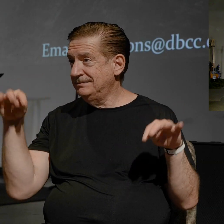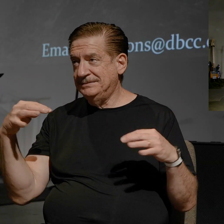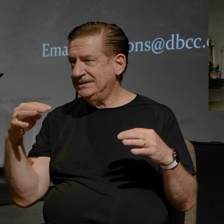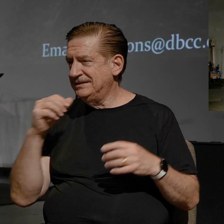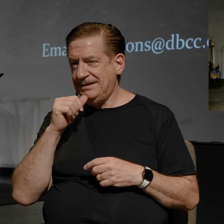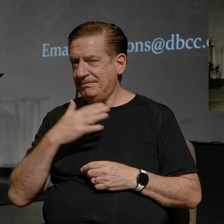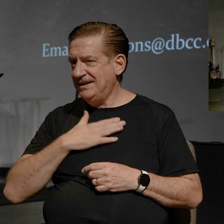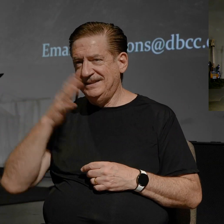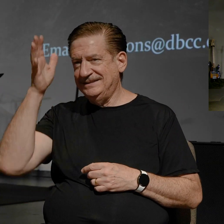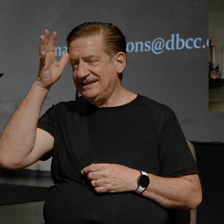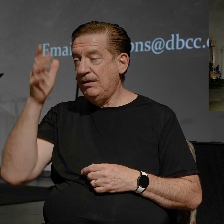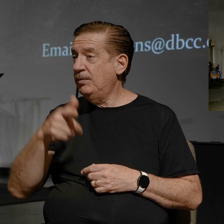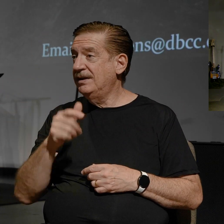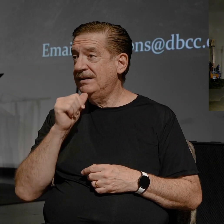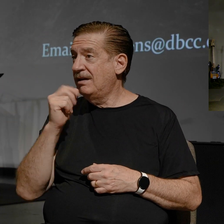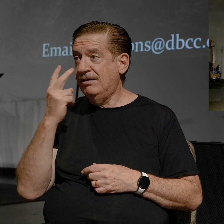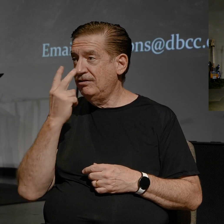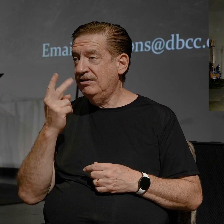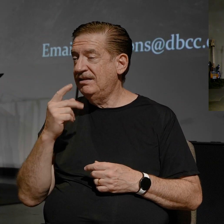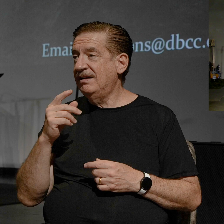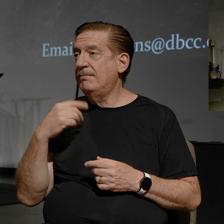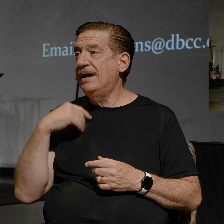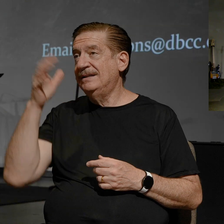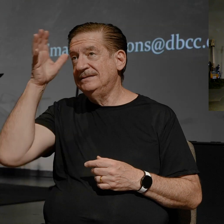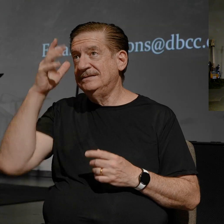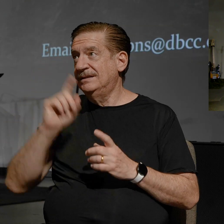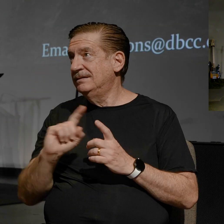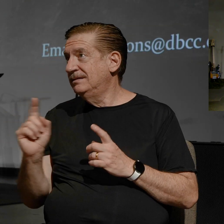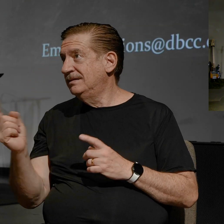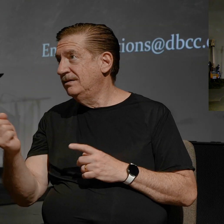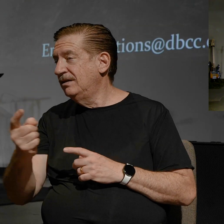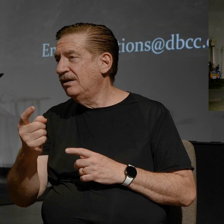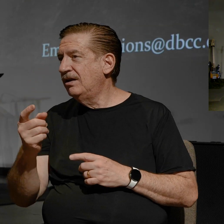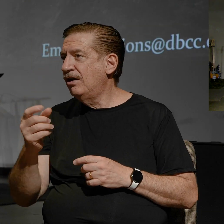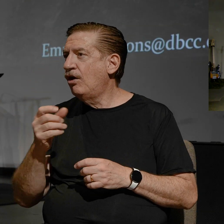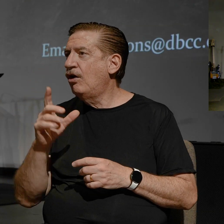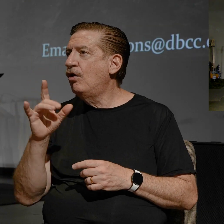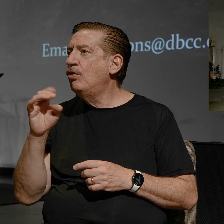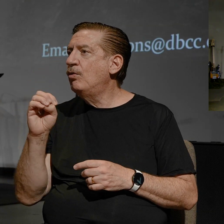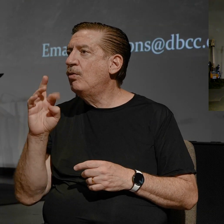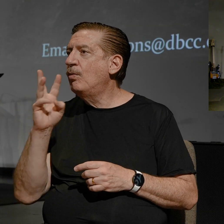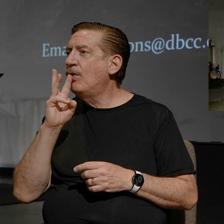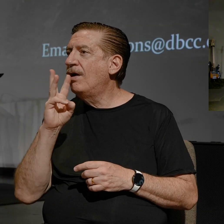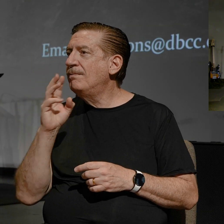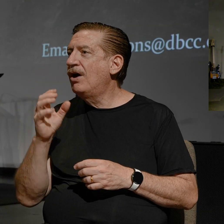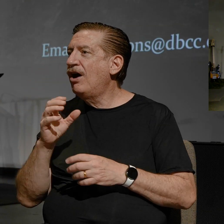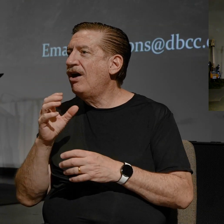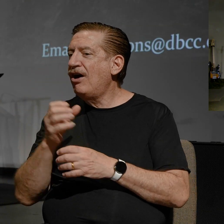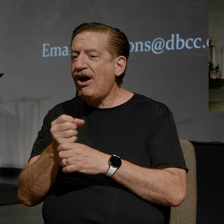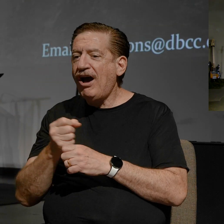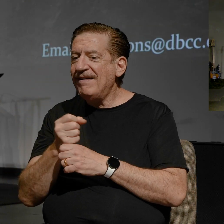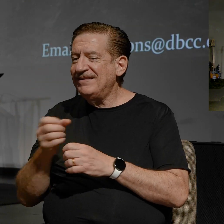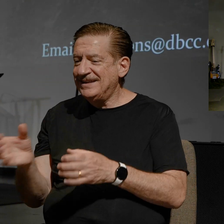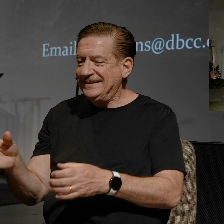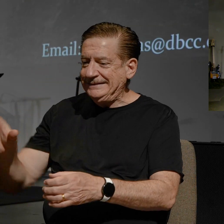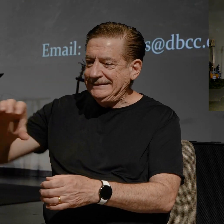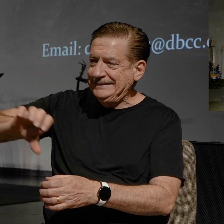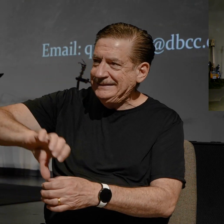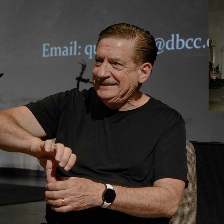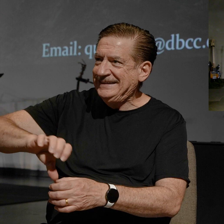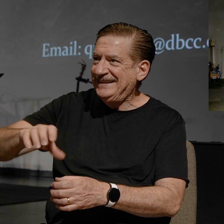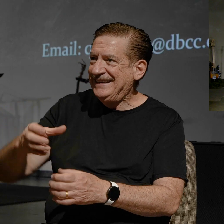the student wasn't looking, my dad wandered over, opened the door, and took his lukewarm coffee and poured some into the can of